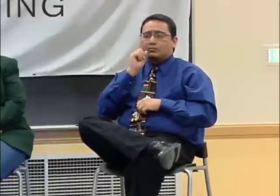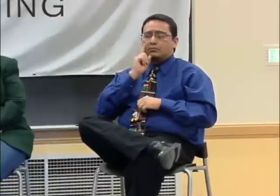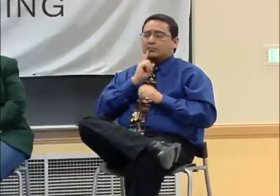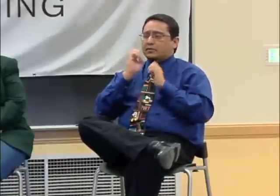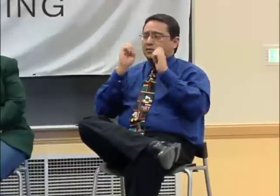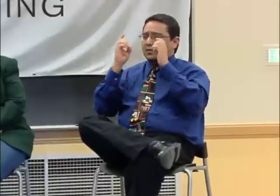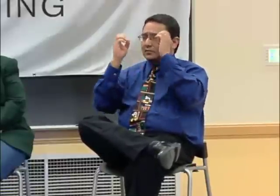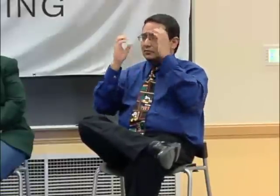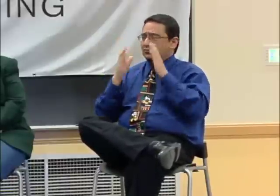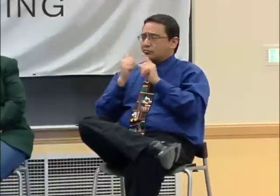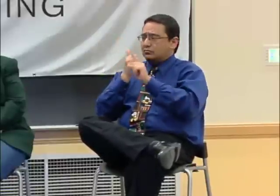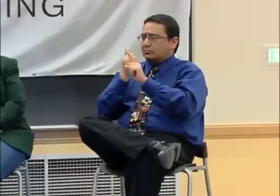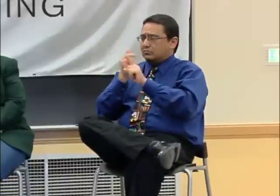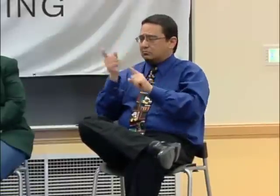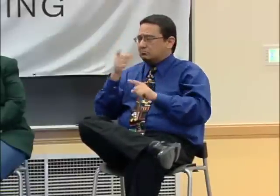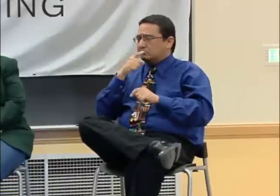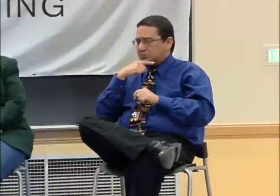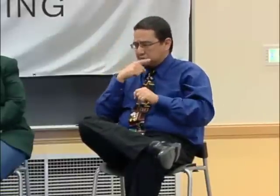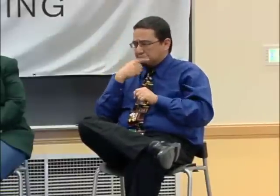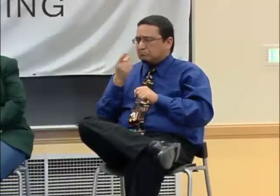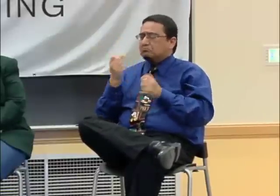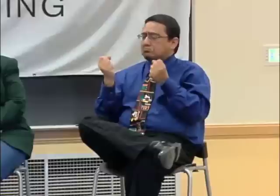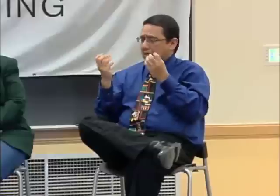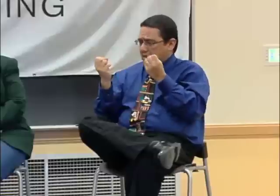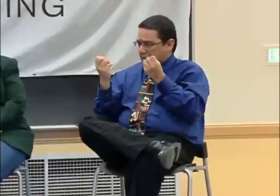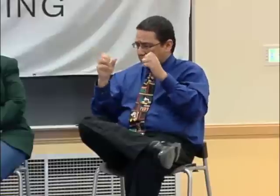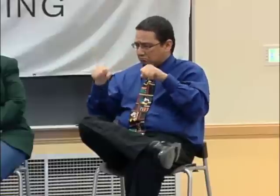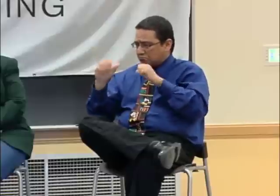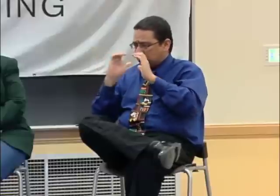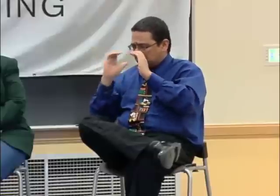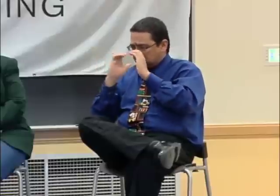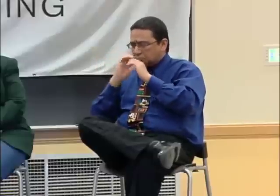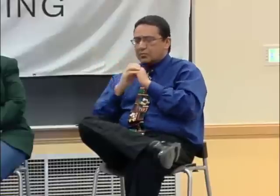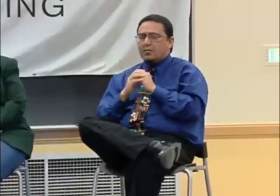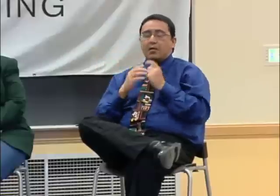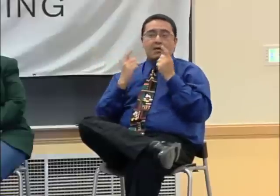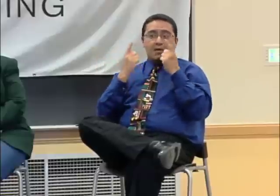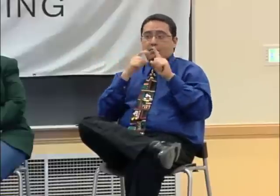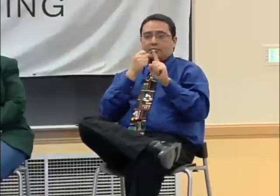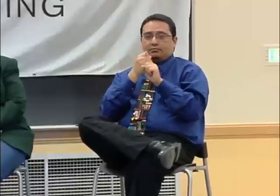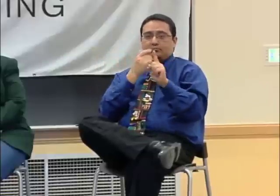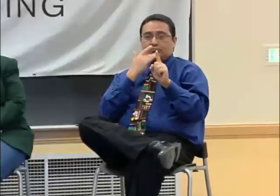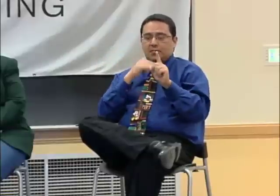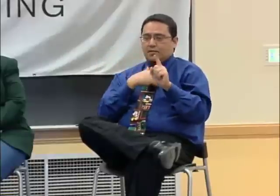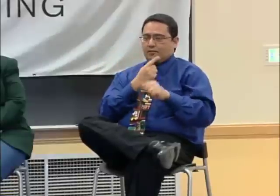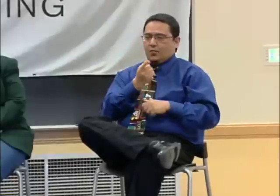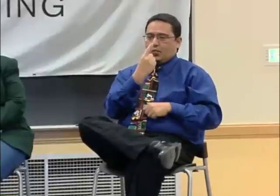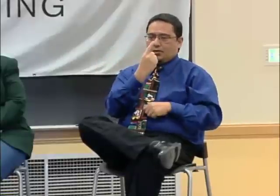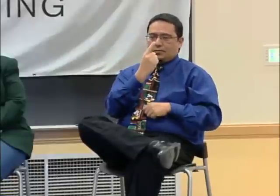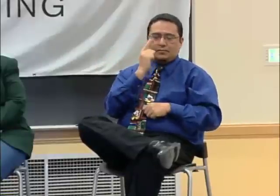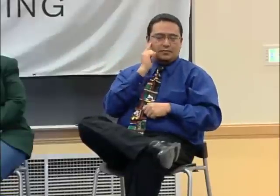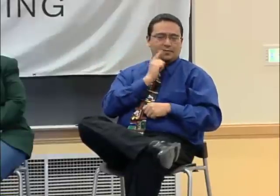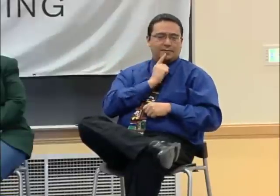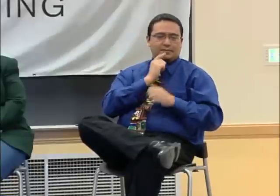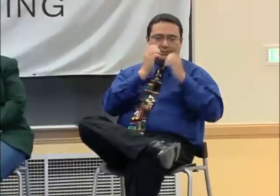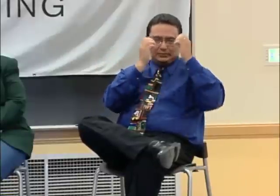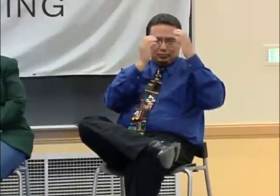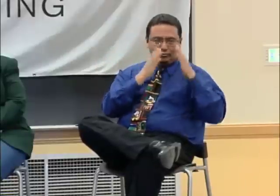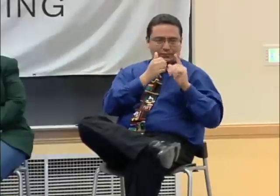program. And there was a deaf education teacher there who was hearing, who could sign, who I could communicate with. But I really felt lucky